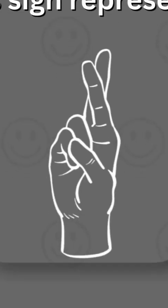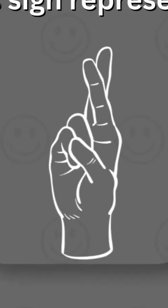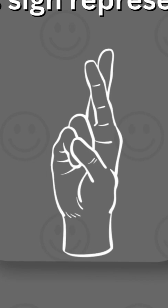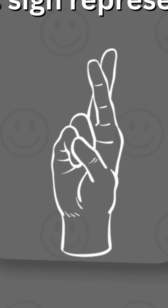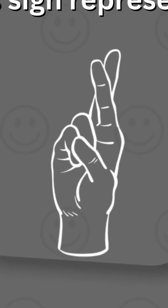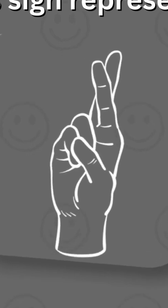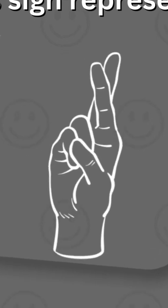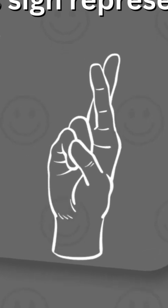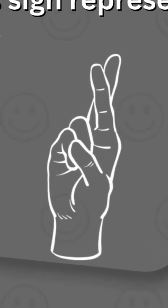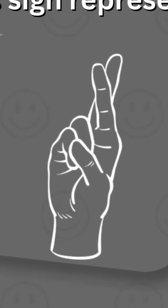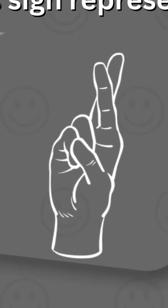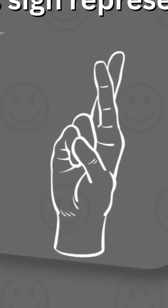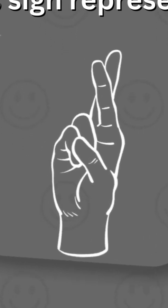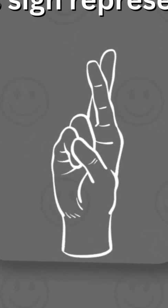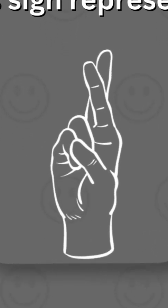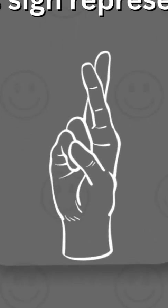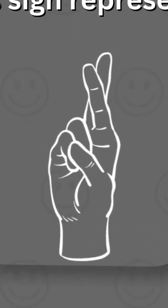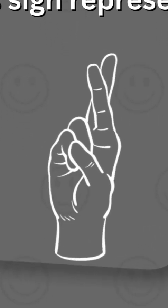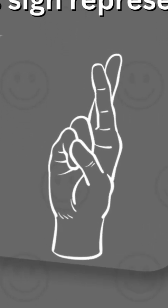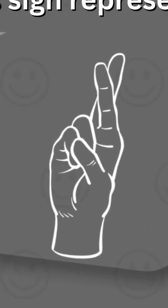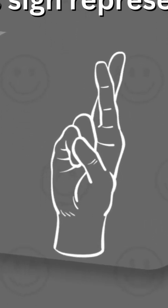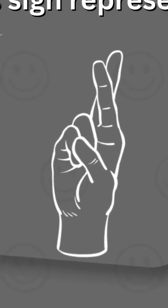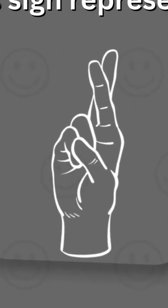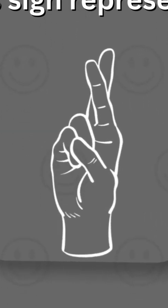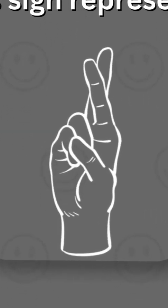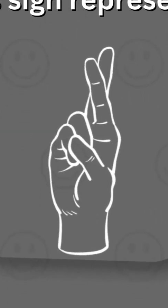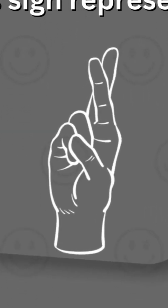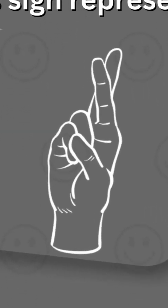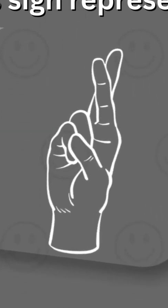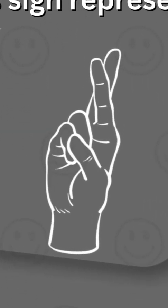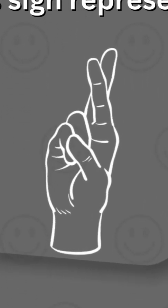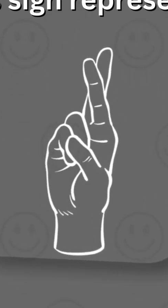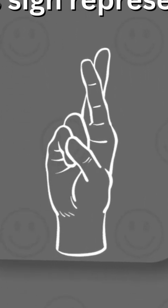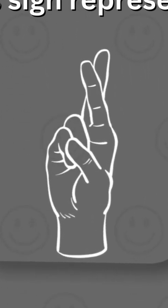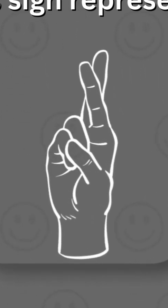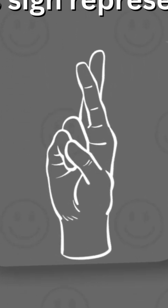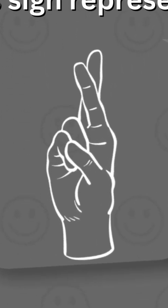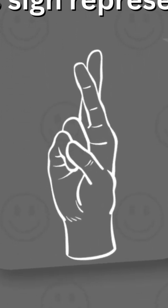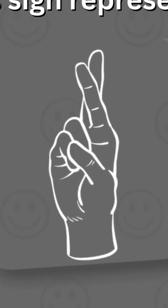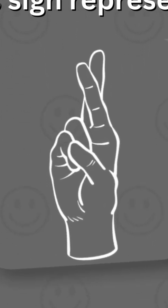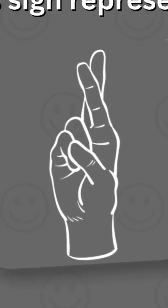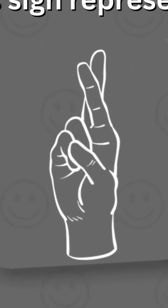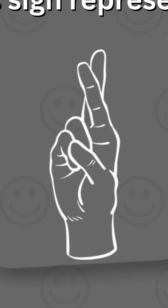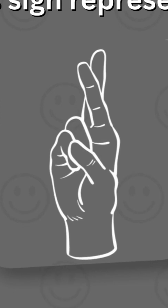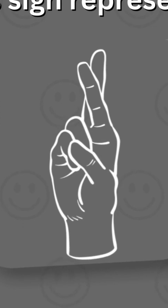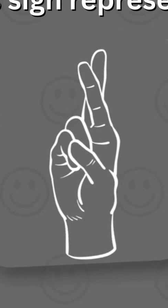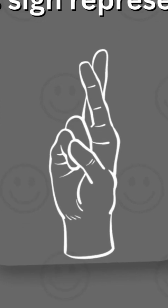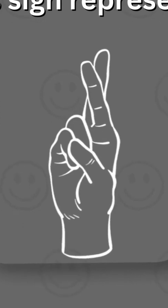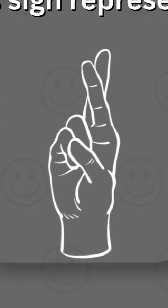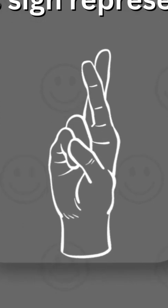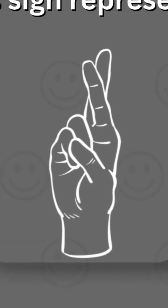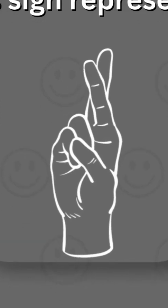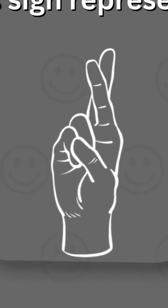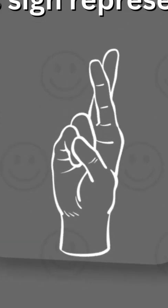What letter does this sign represent? E, G or R? And the answer is R.